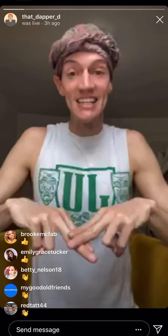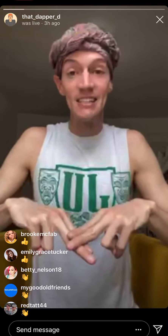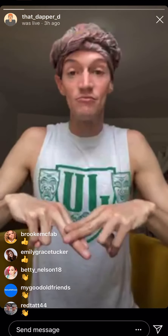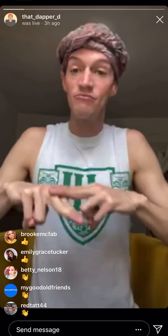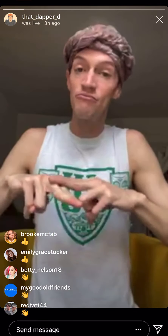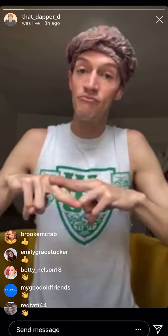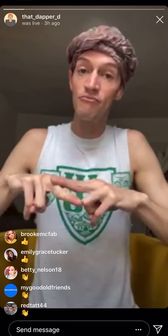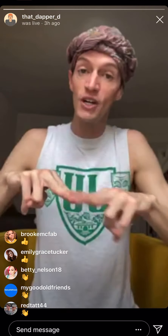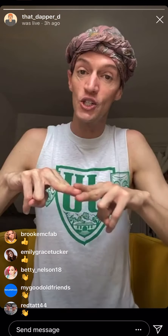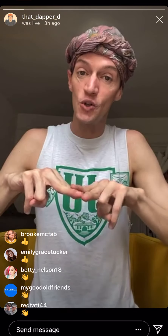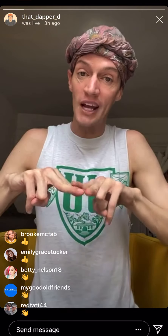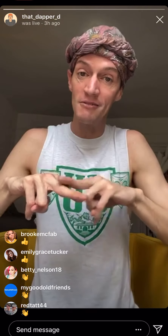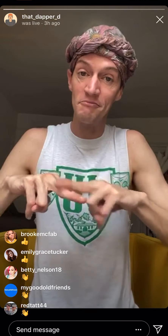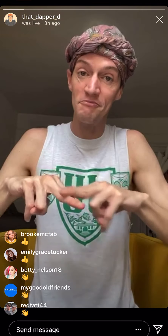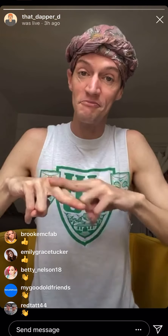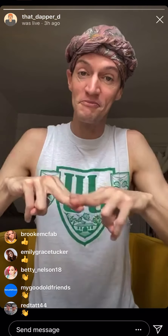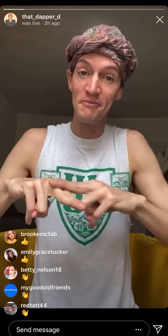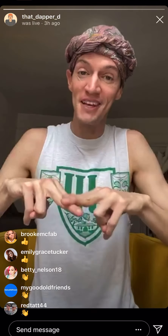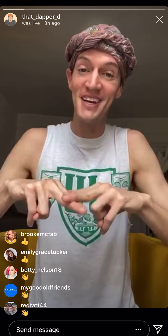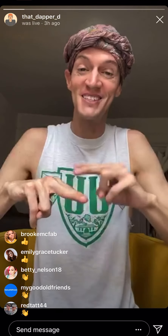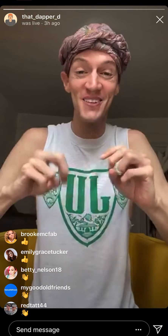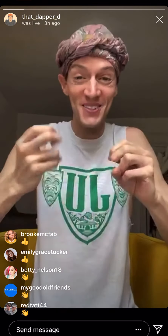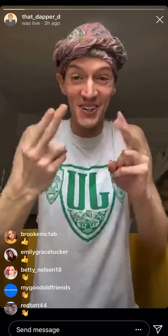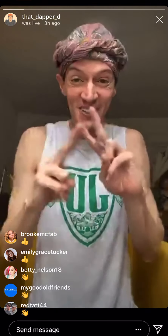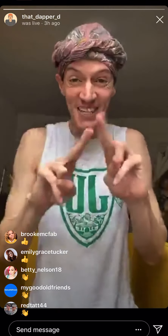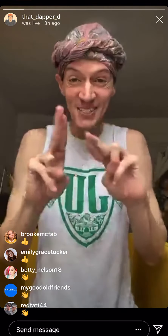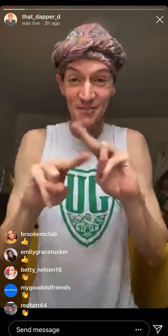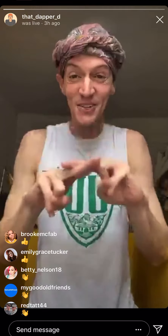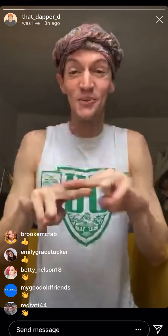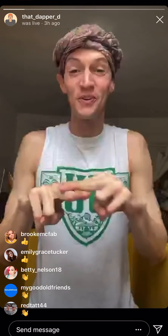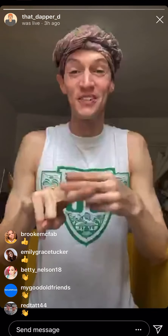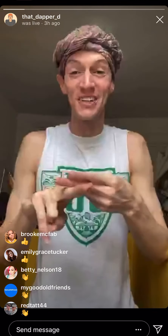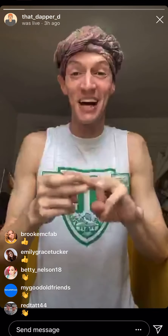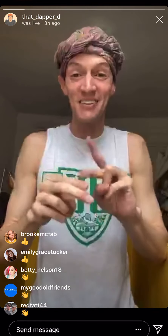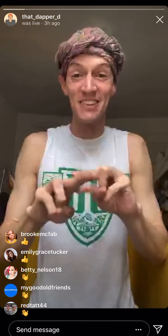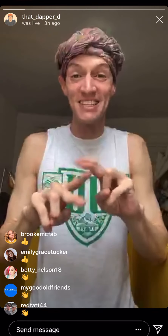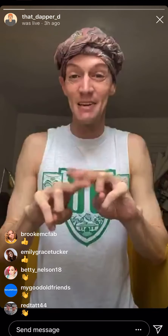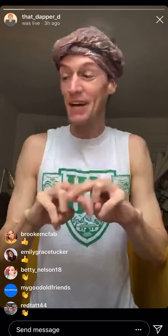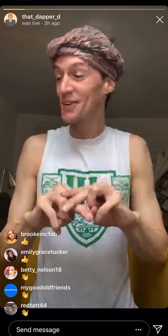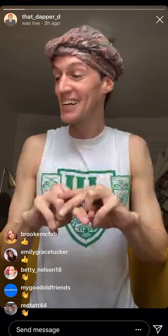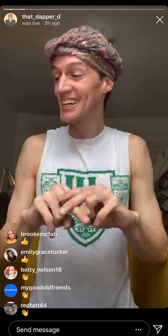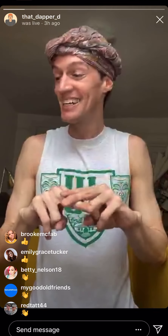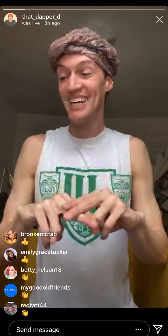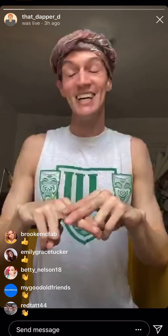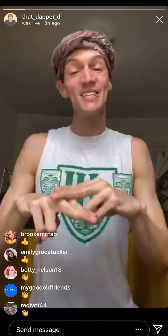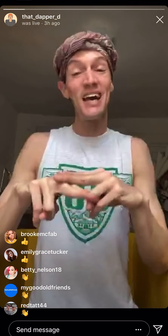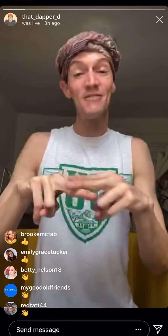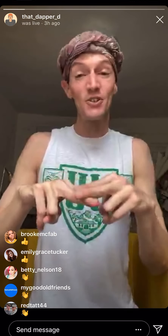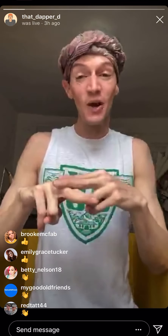train so those are all like two finger words that are kind of in the same area so we have train